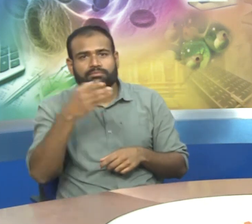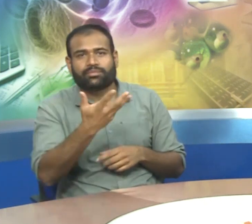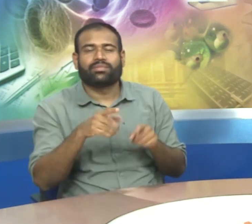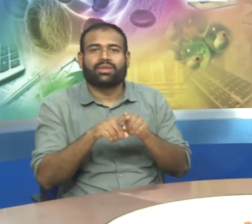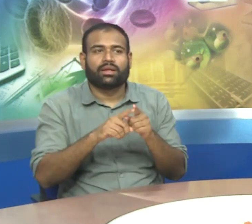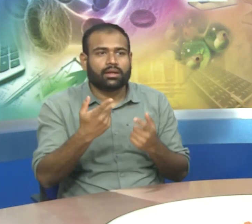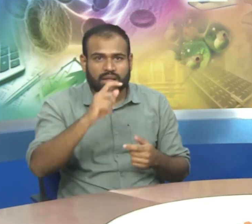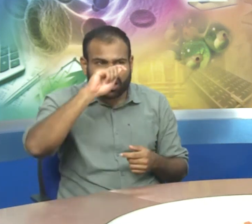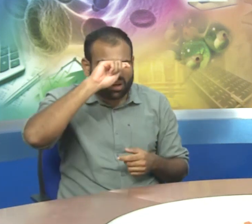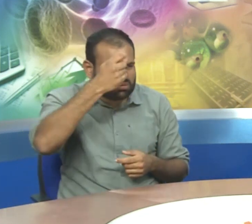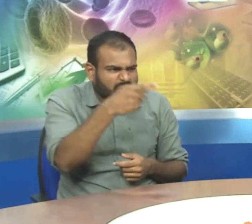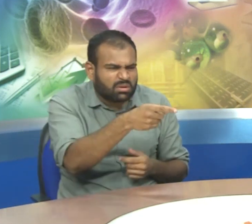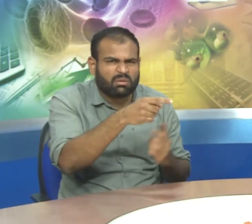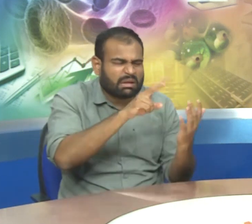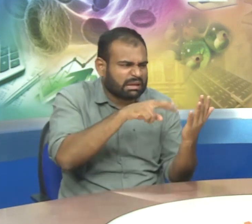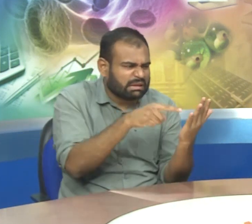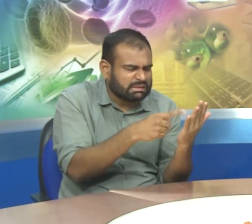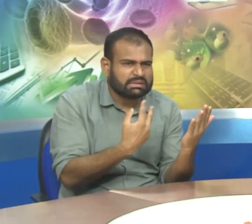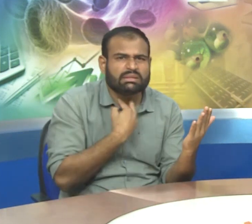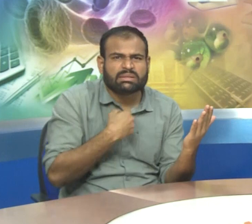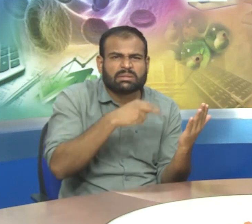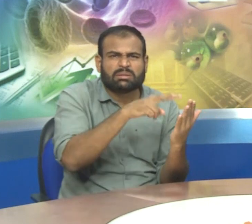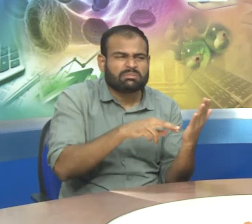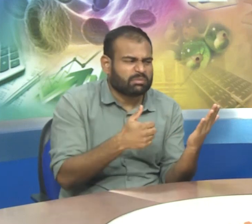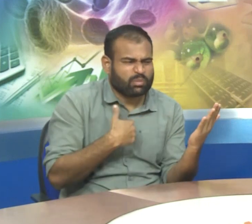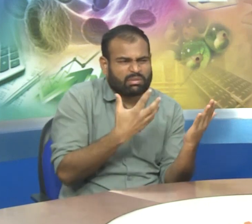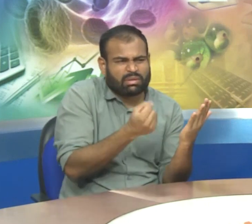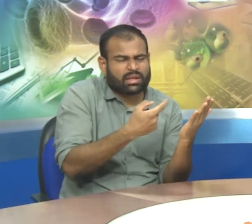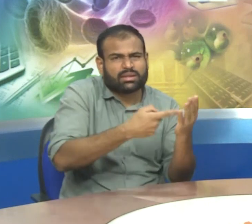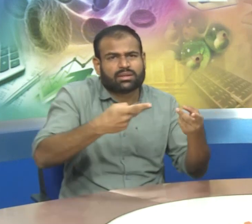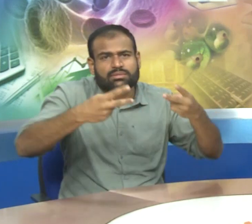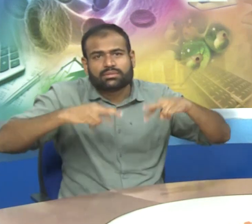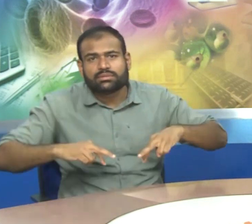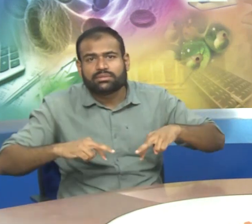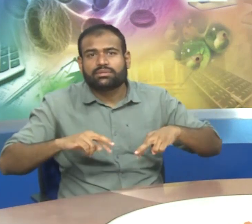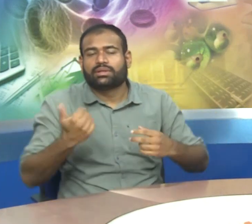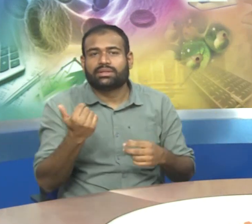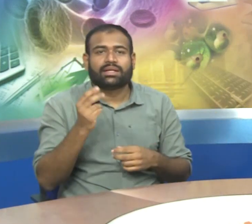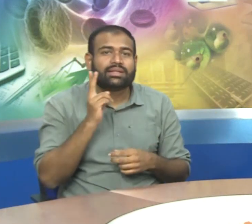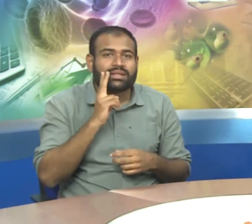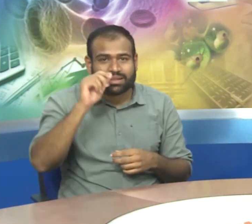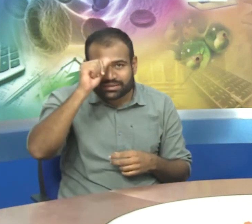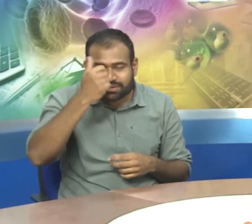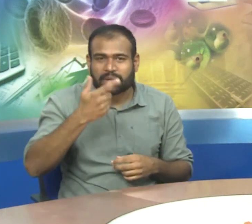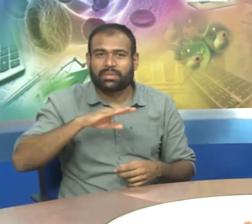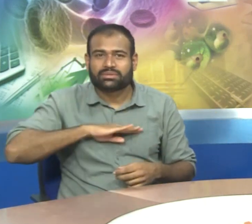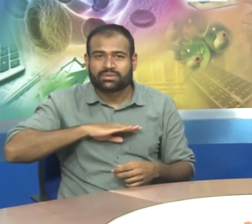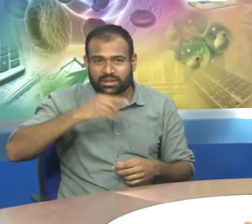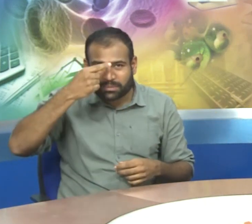This service deals with the translation of content of a document from one language to